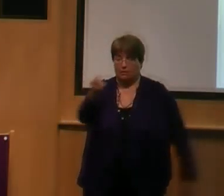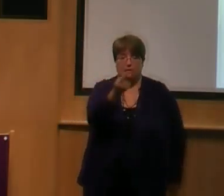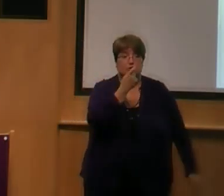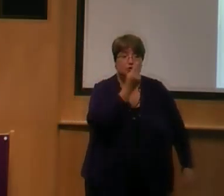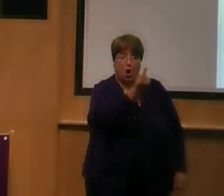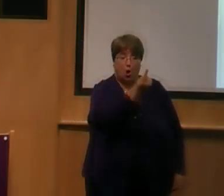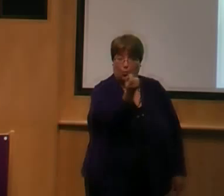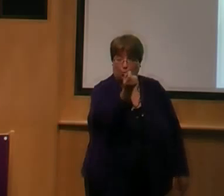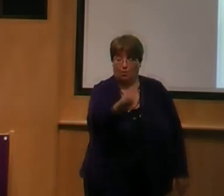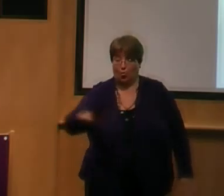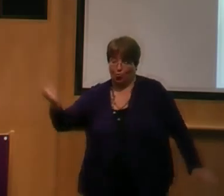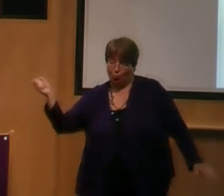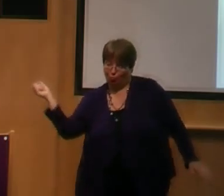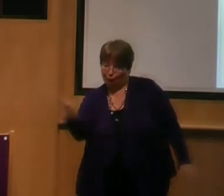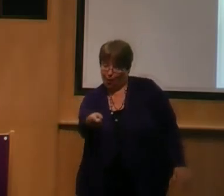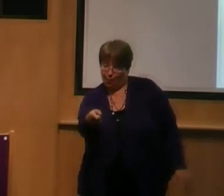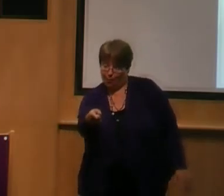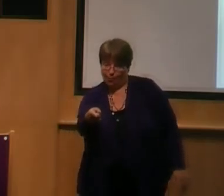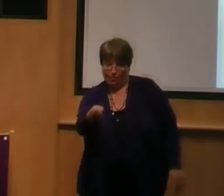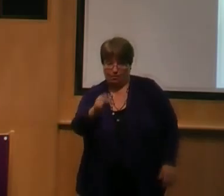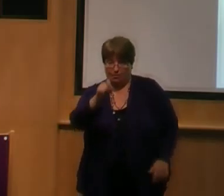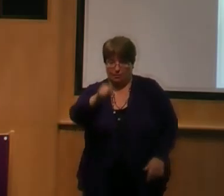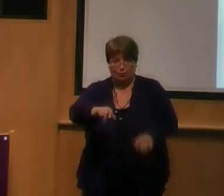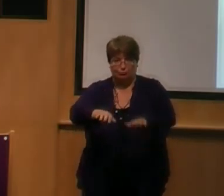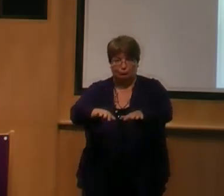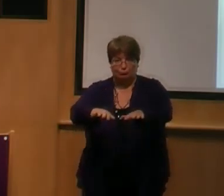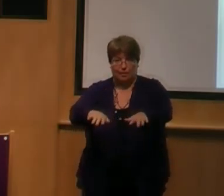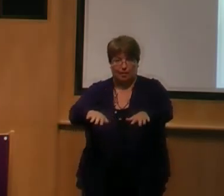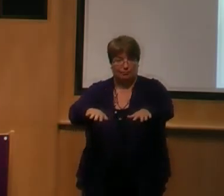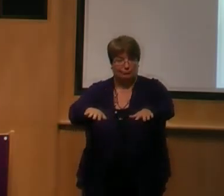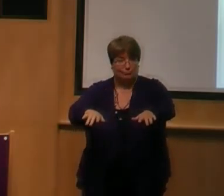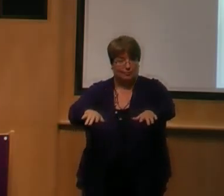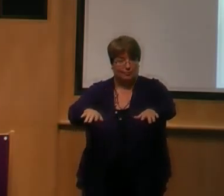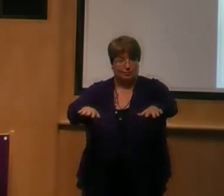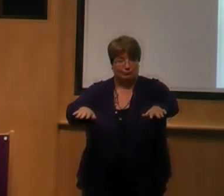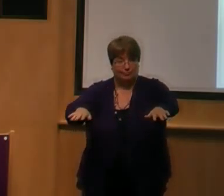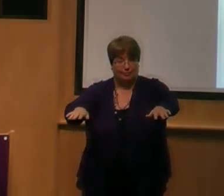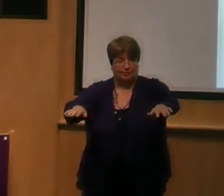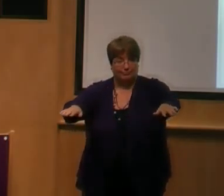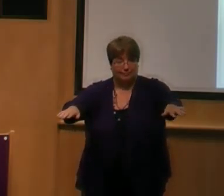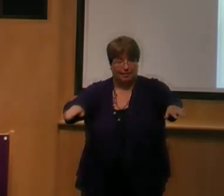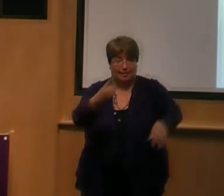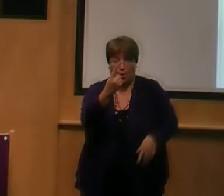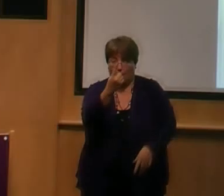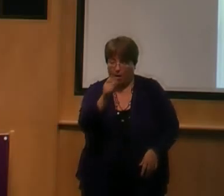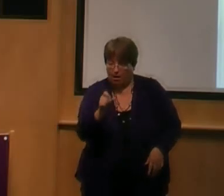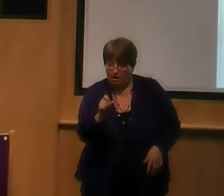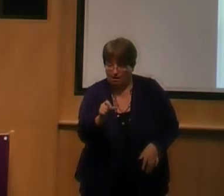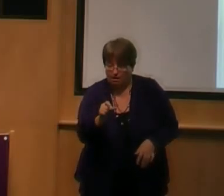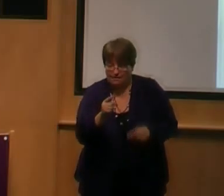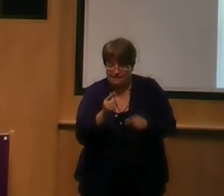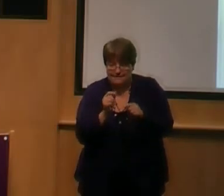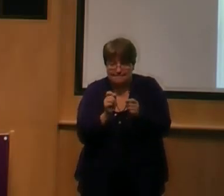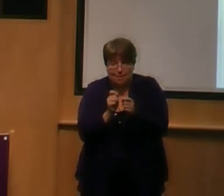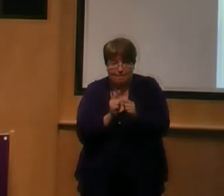because it's also very ideal where you can spin strength over the world and the places that you're perfect. So just